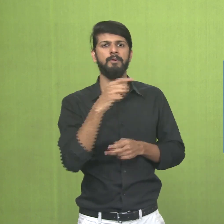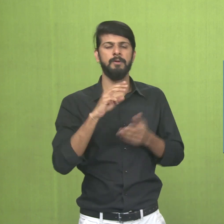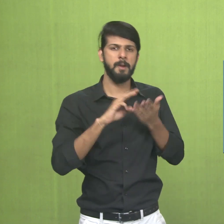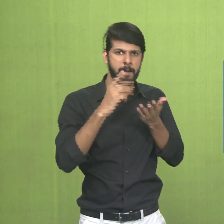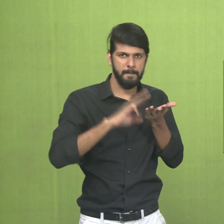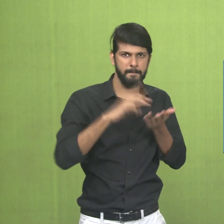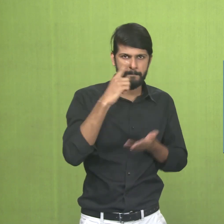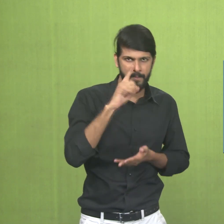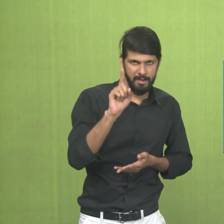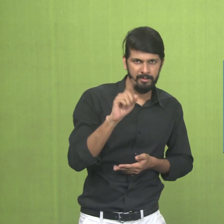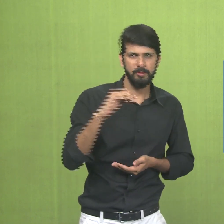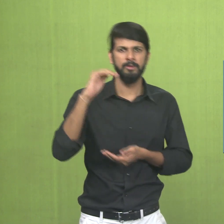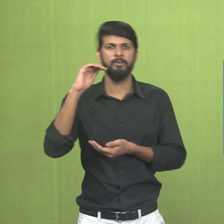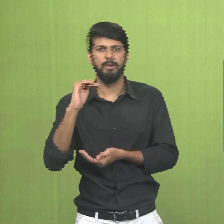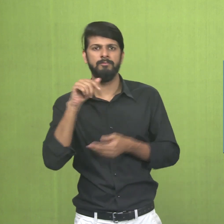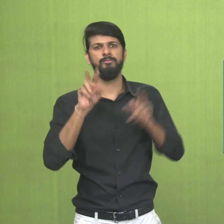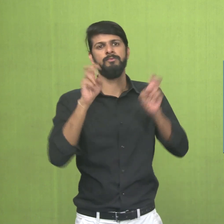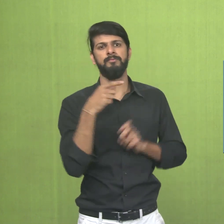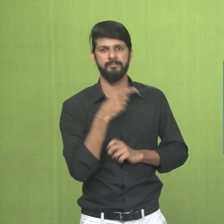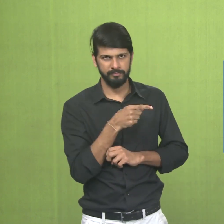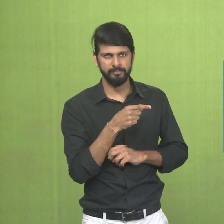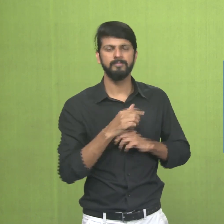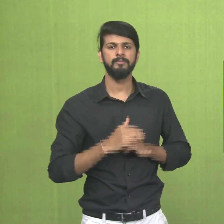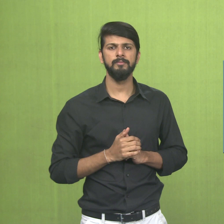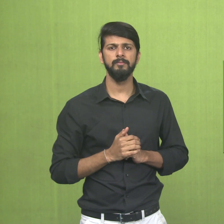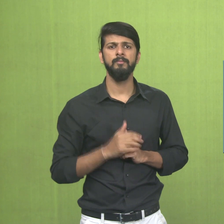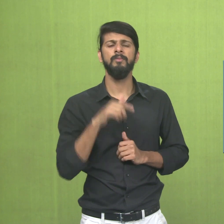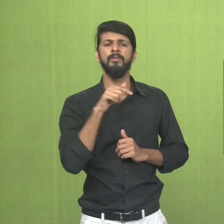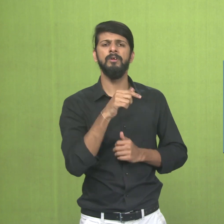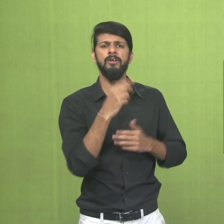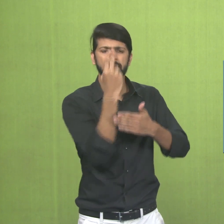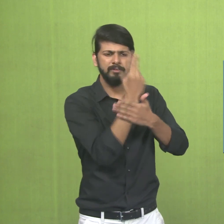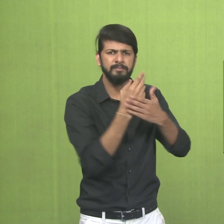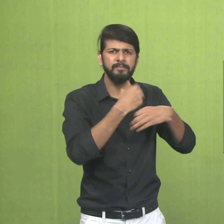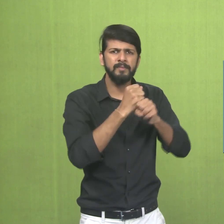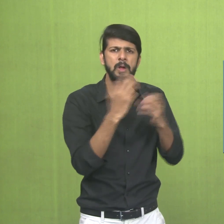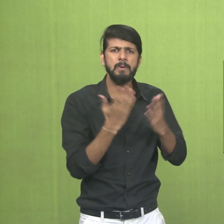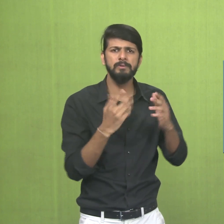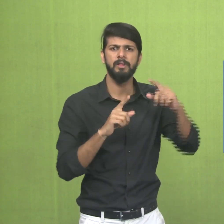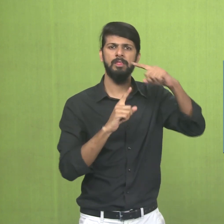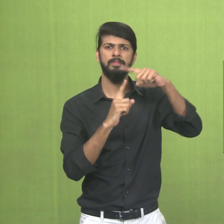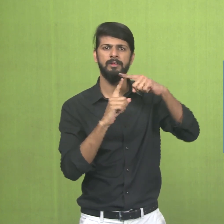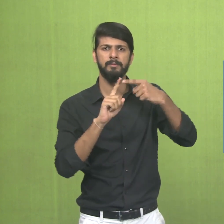Now the actual painting, the title is Mother and Child. The medium